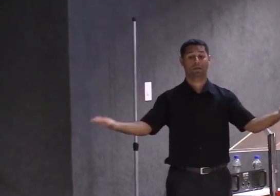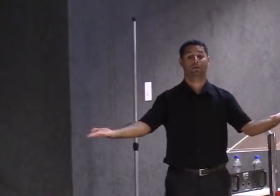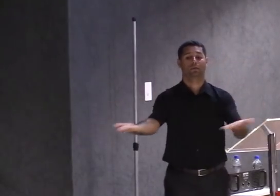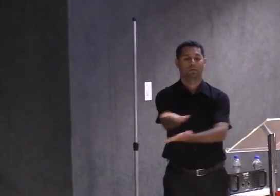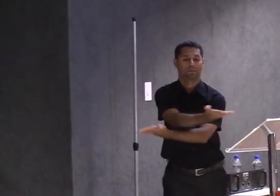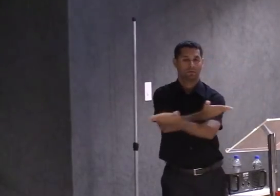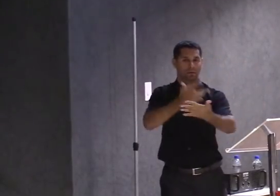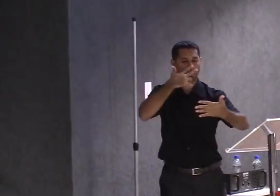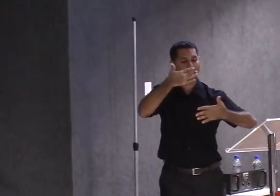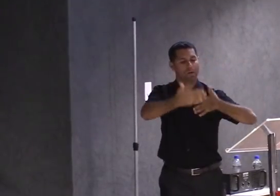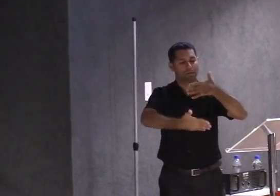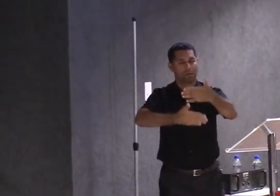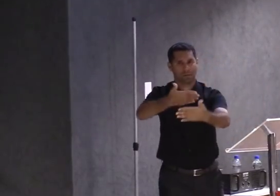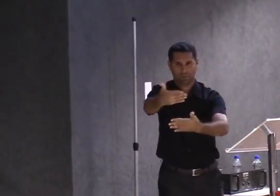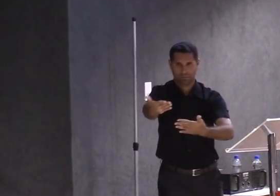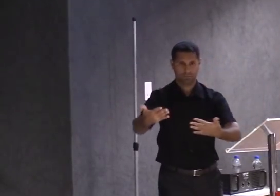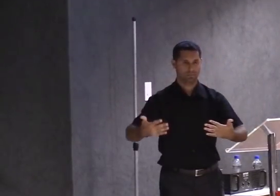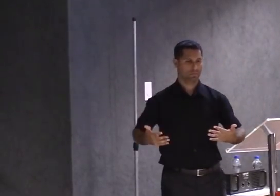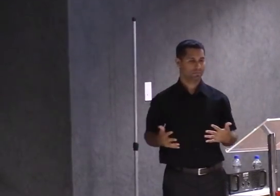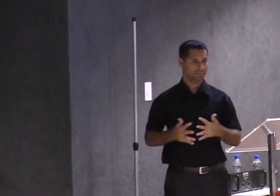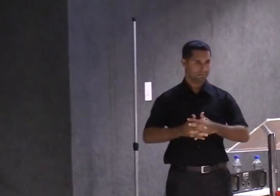colaborativo.